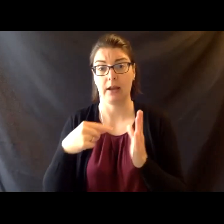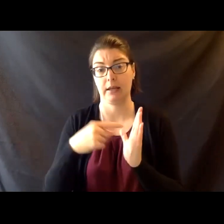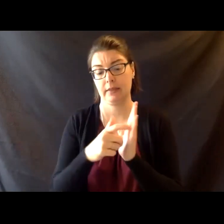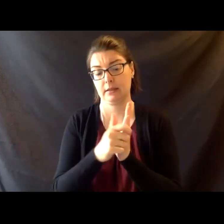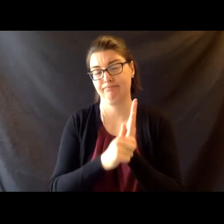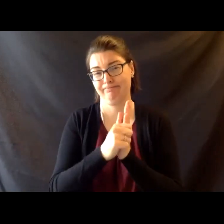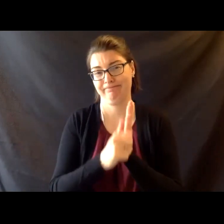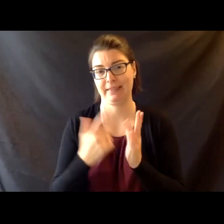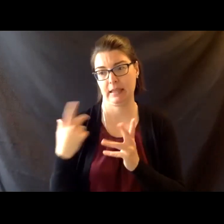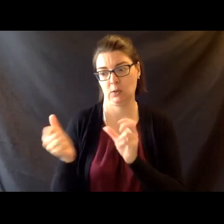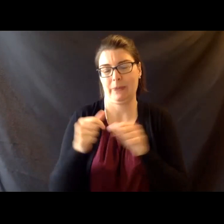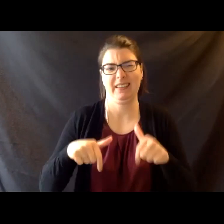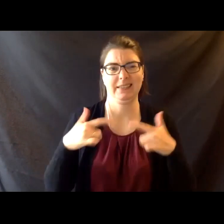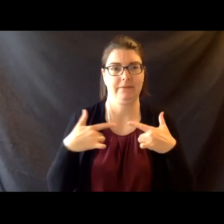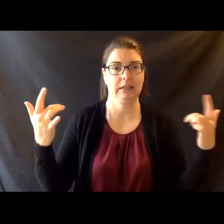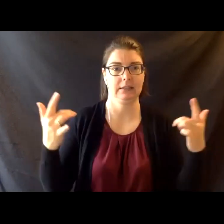this event.